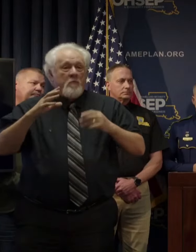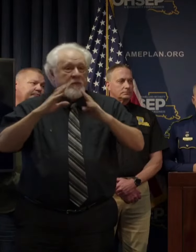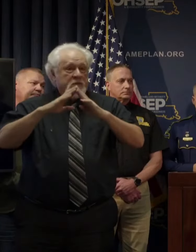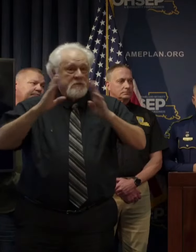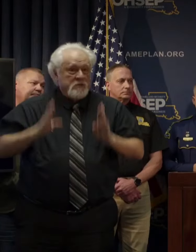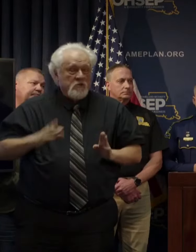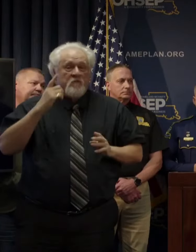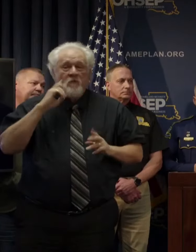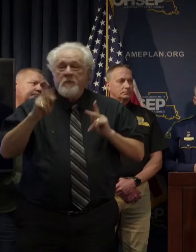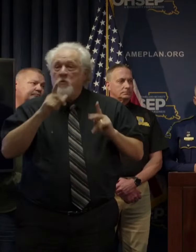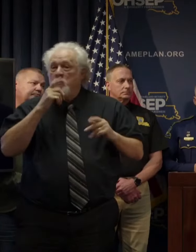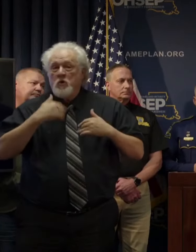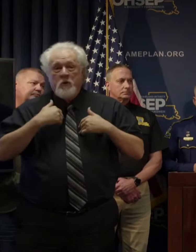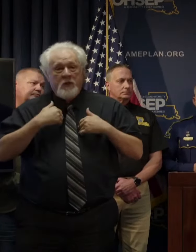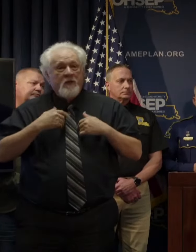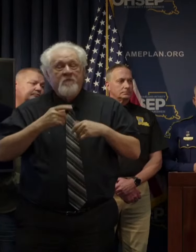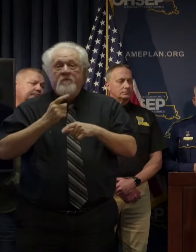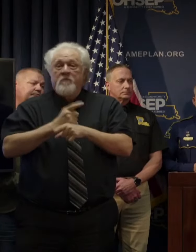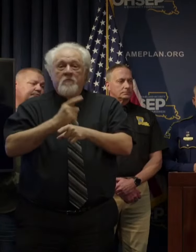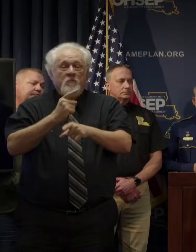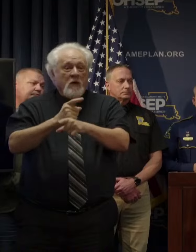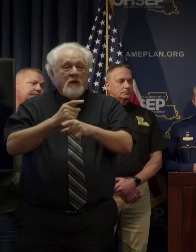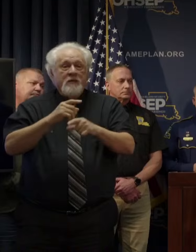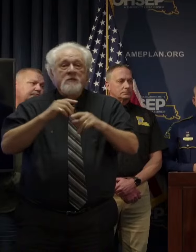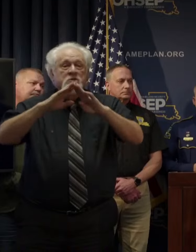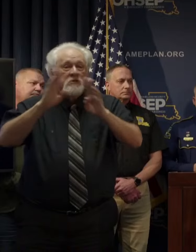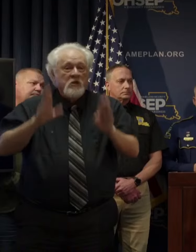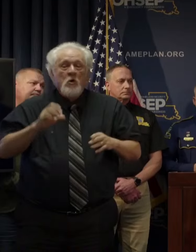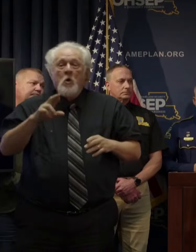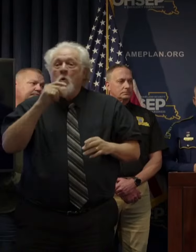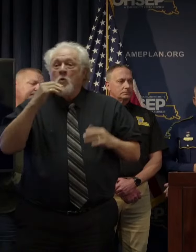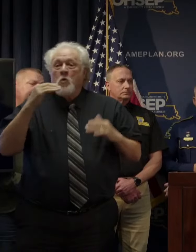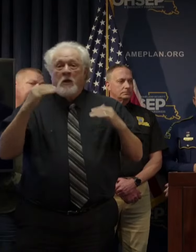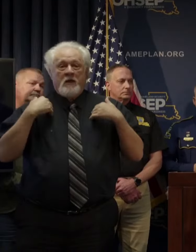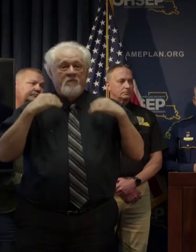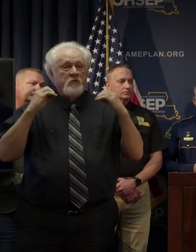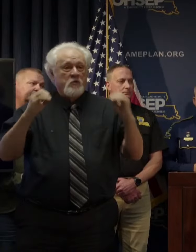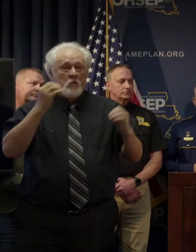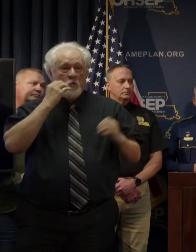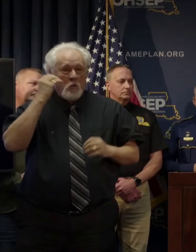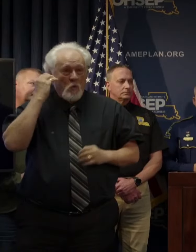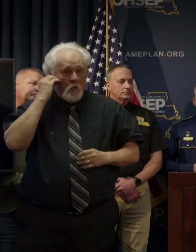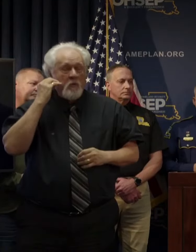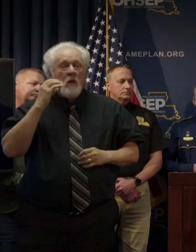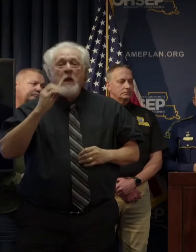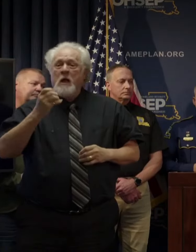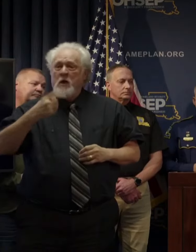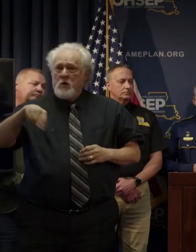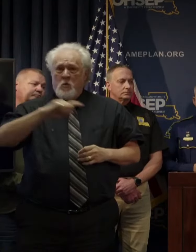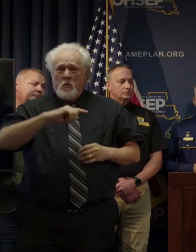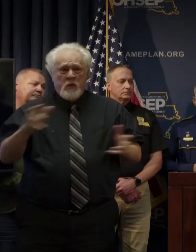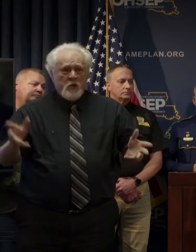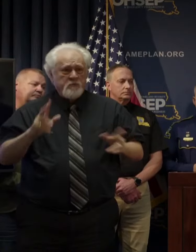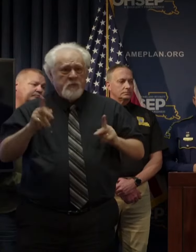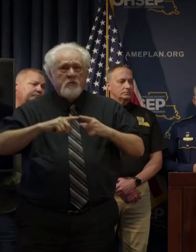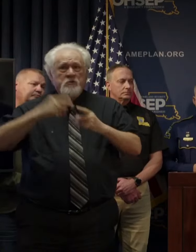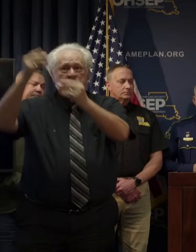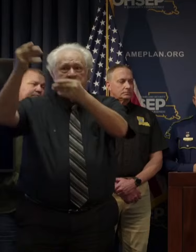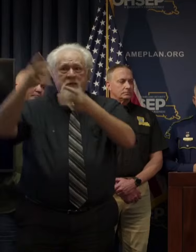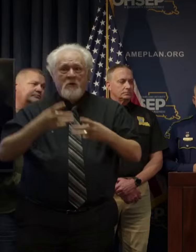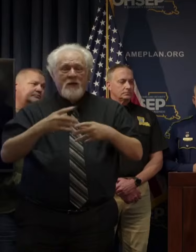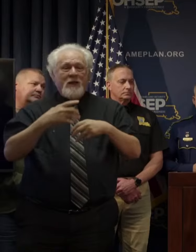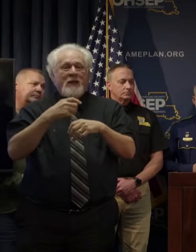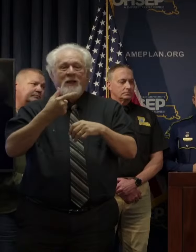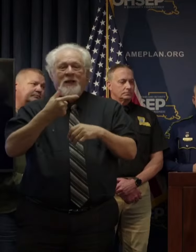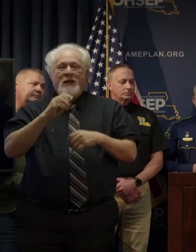with inadequate shelters or that are homeless. Of course, all other citizens as well, we urge them to download the Get a Game